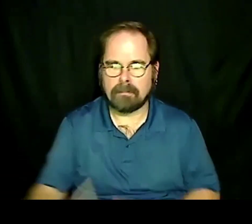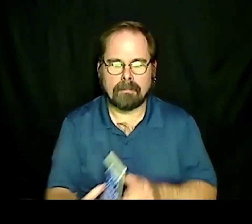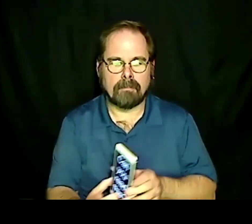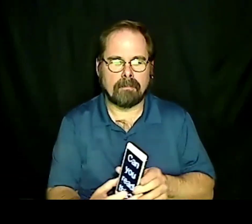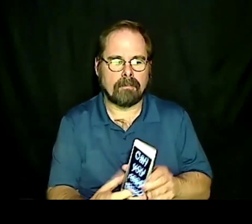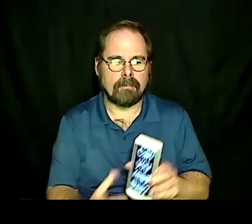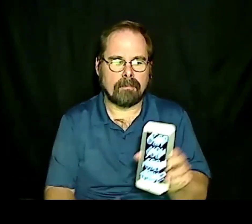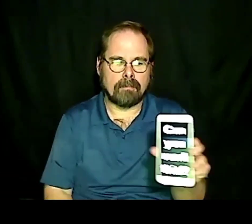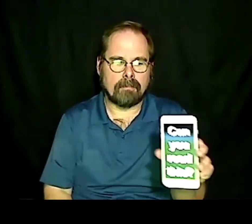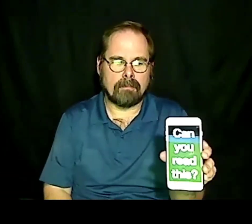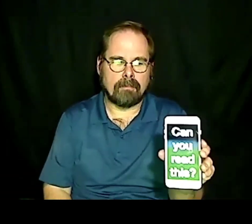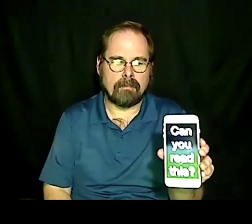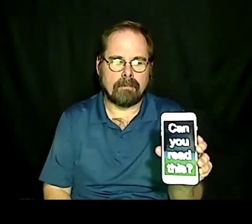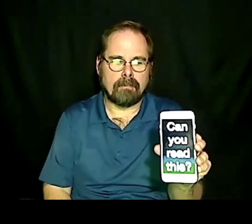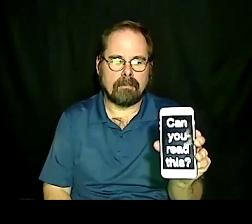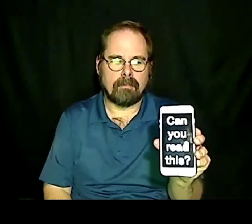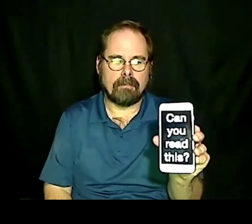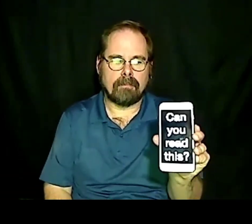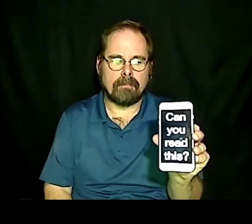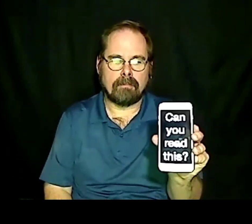as you can see here.